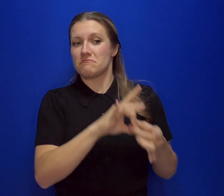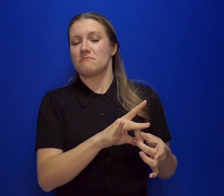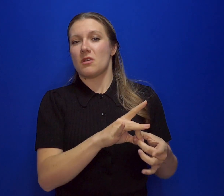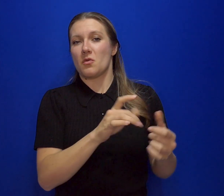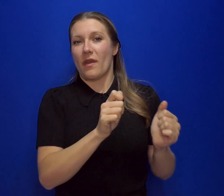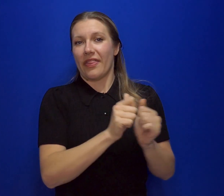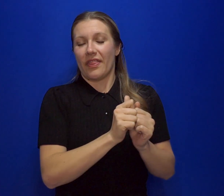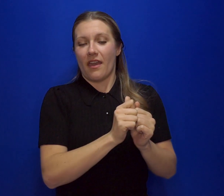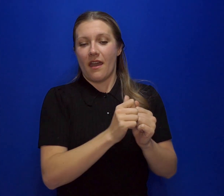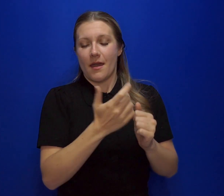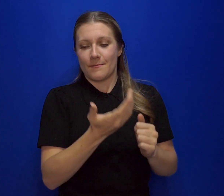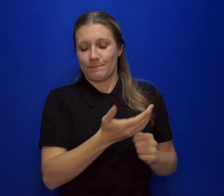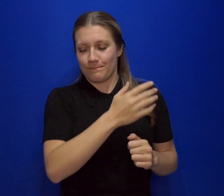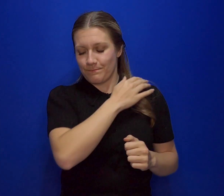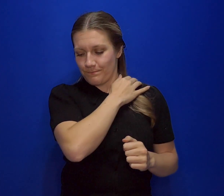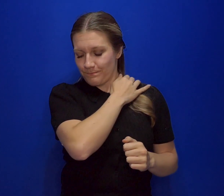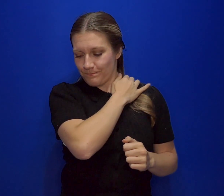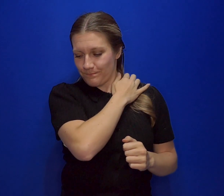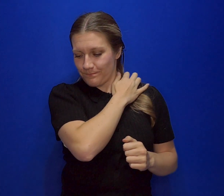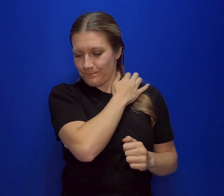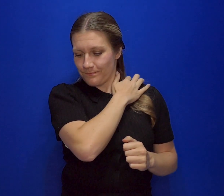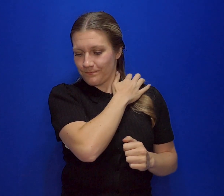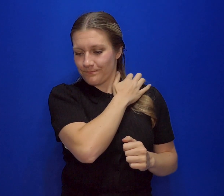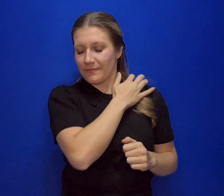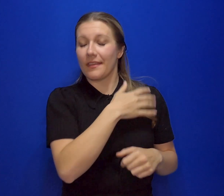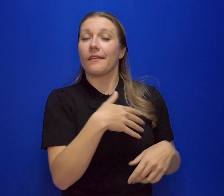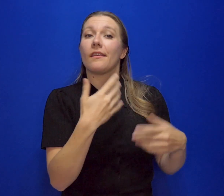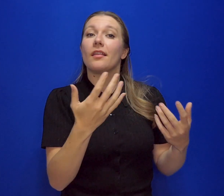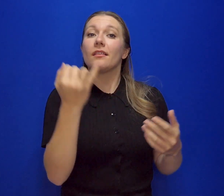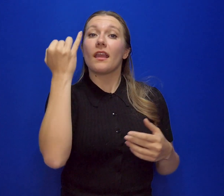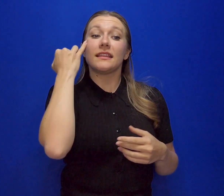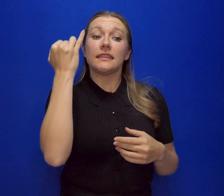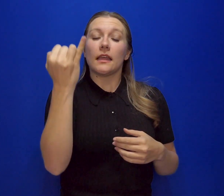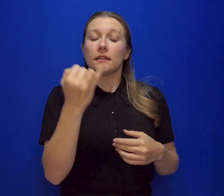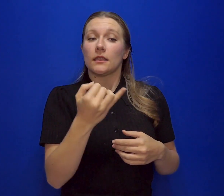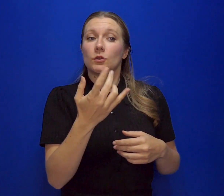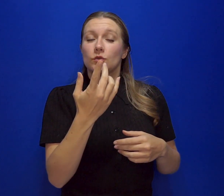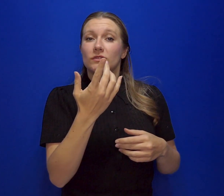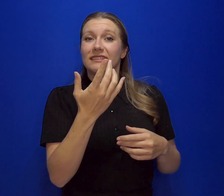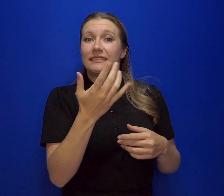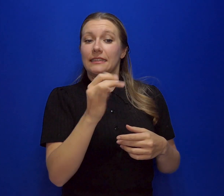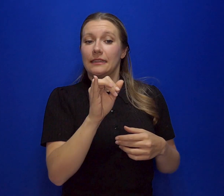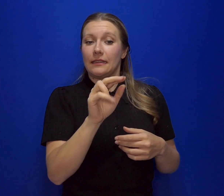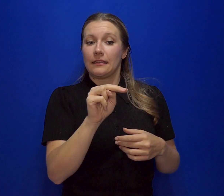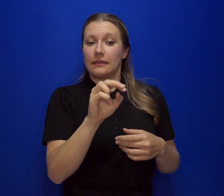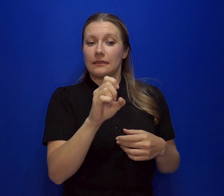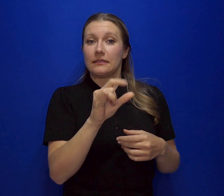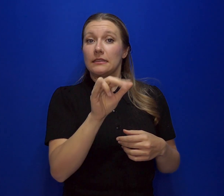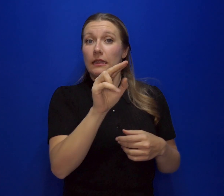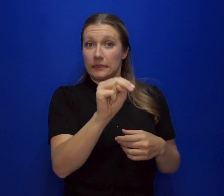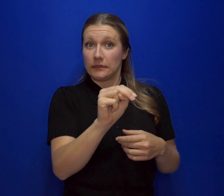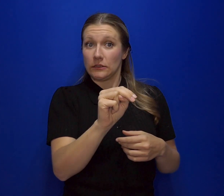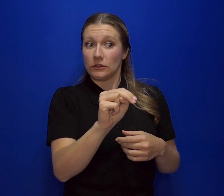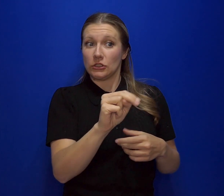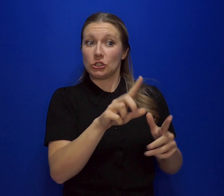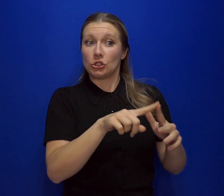initially the idea that once upon diagnosis, once insulin is starting to